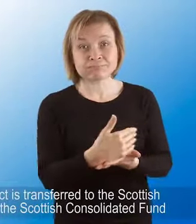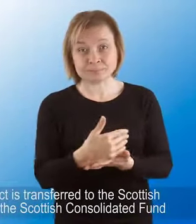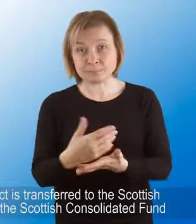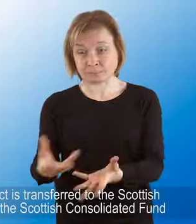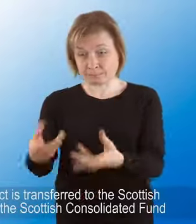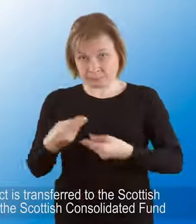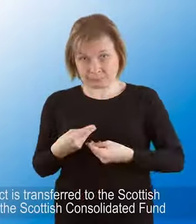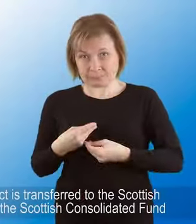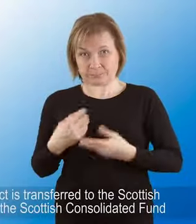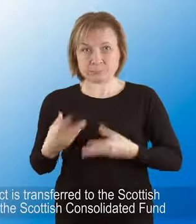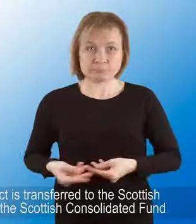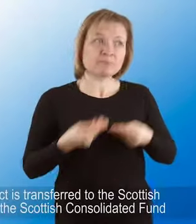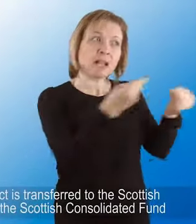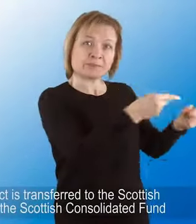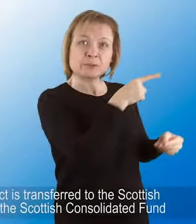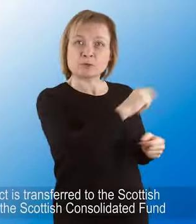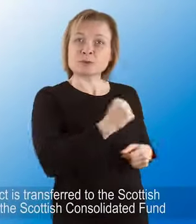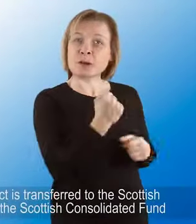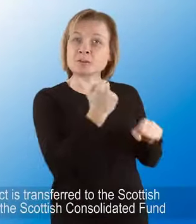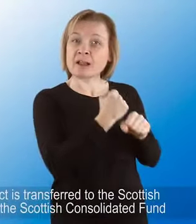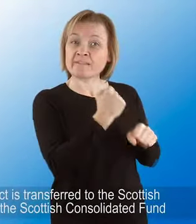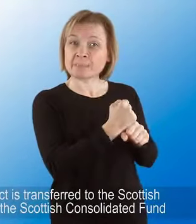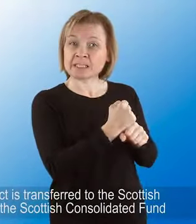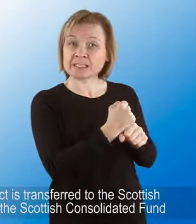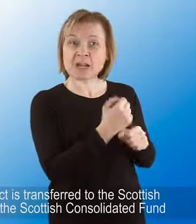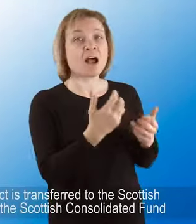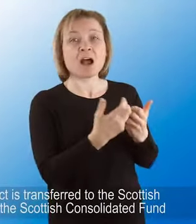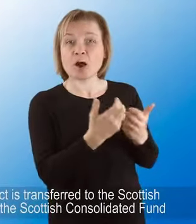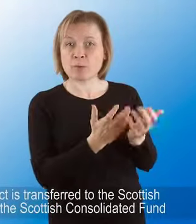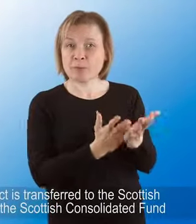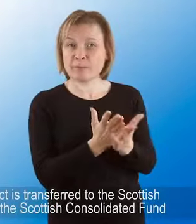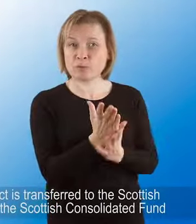The money we collect is transferred to the Scottish Government through the